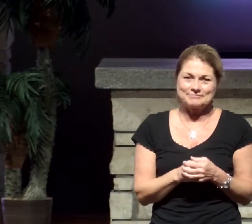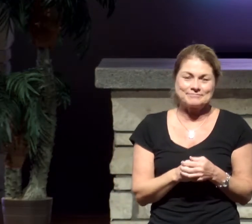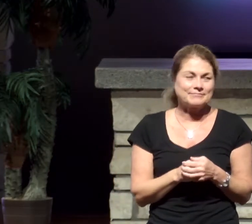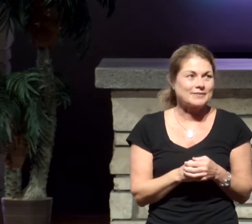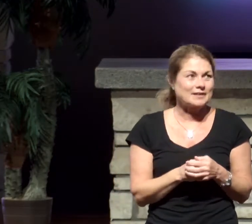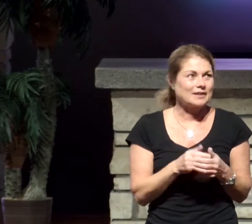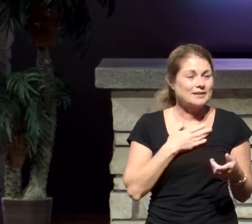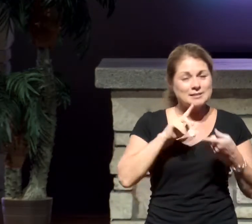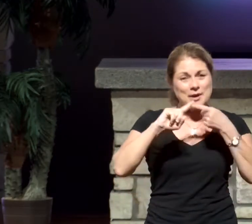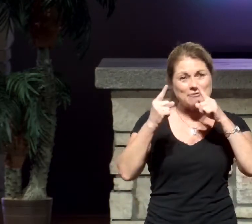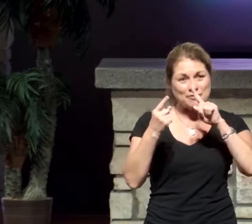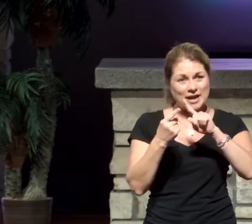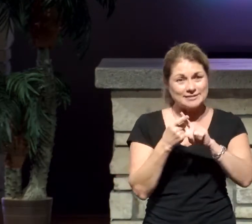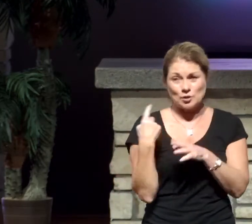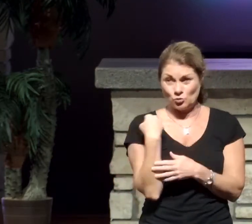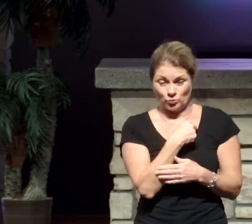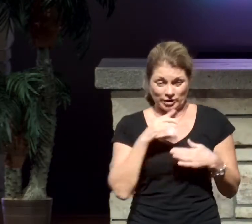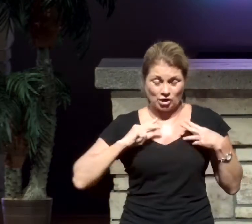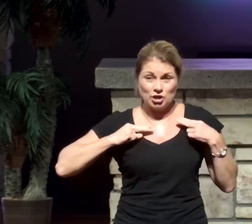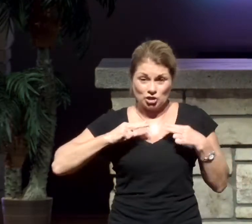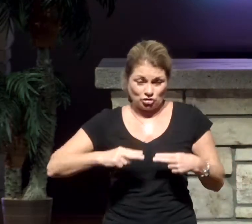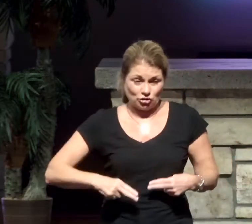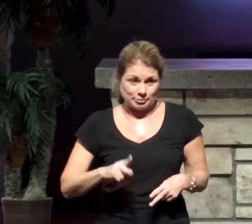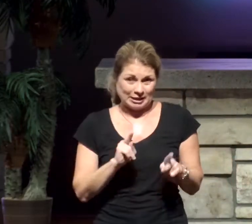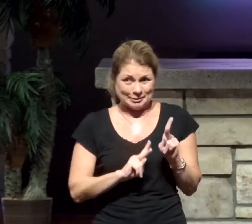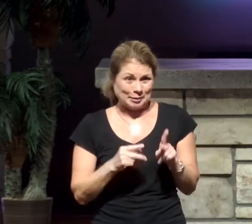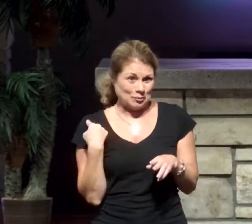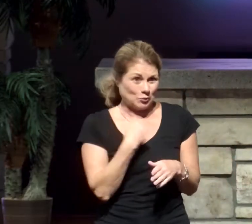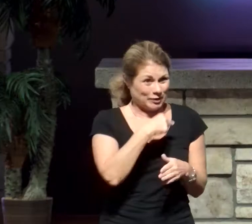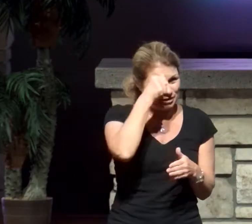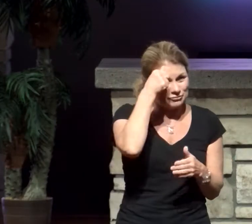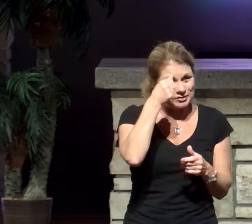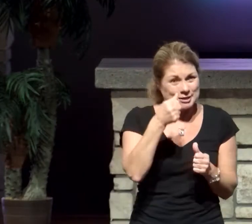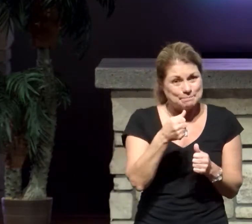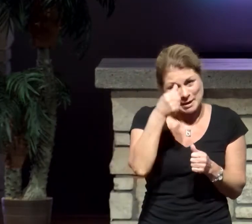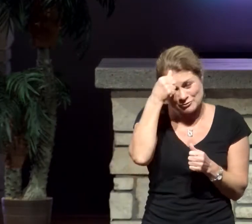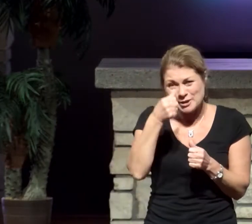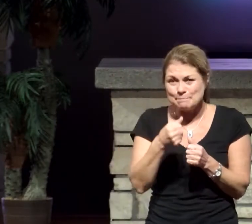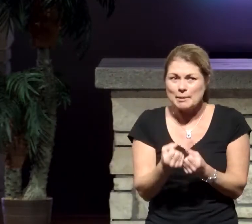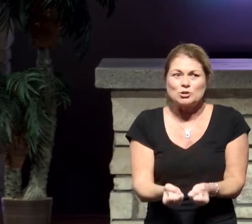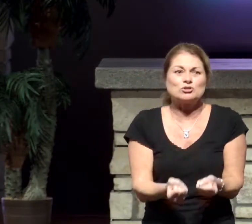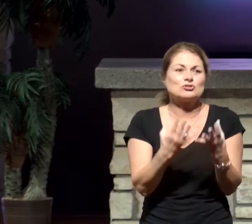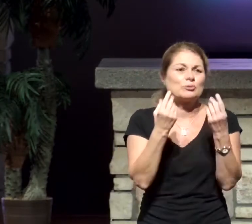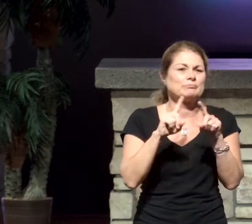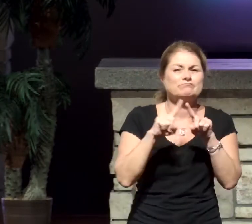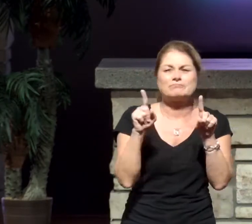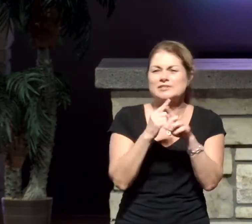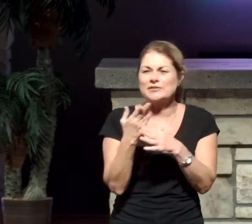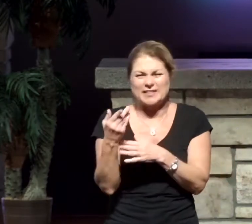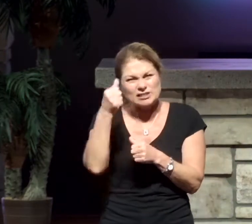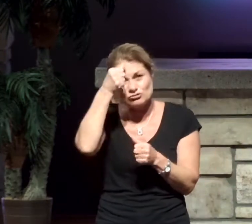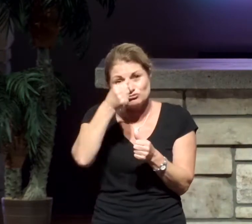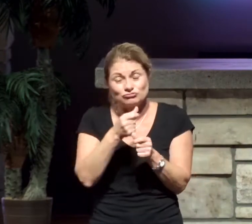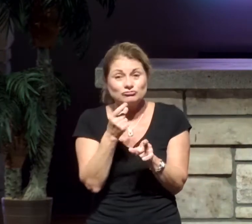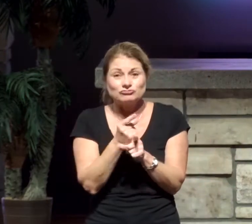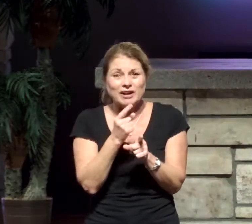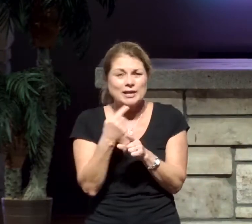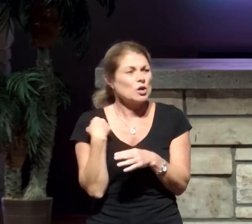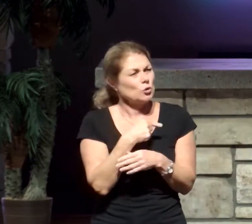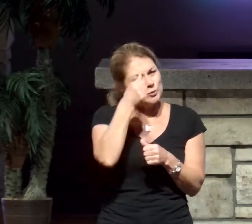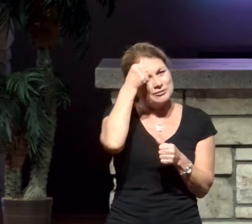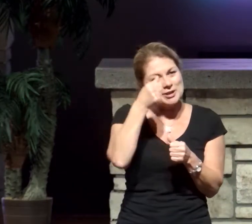You see, friends, we as humans, we remember a whole lot of stuff, don't we? Right? Like, we remember